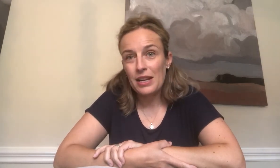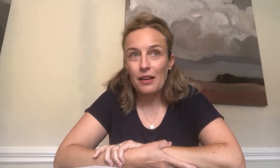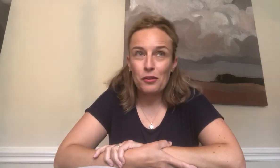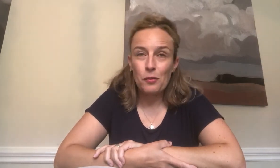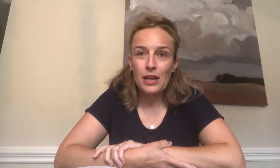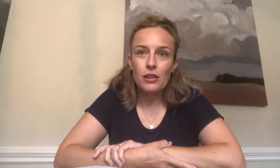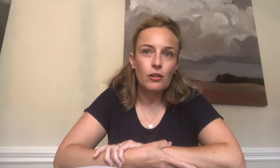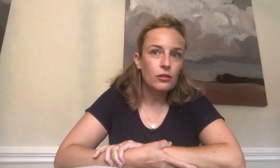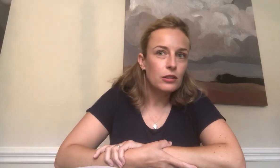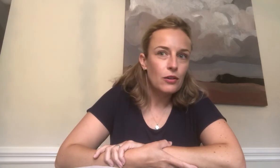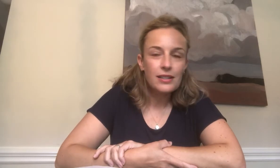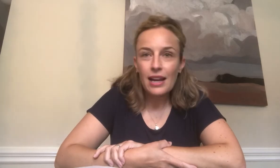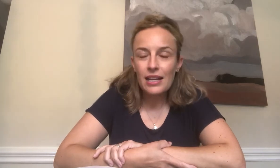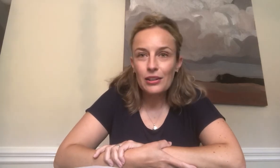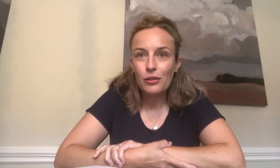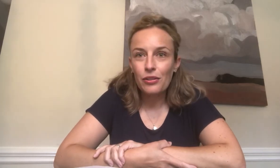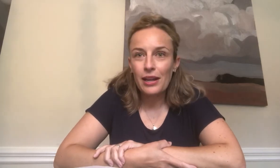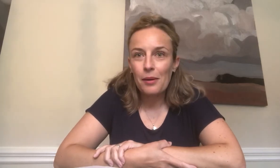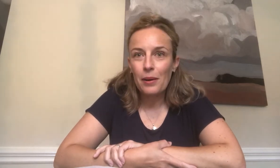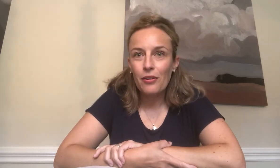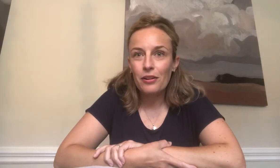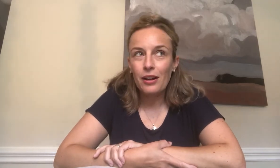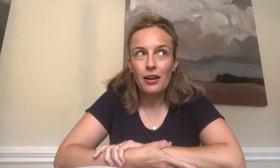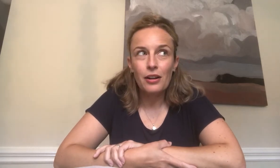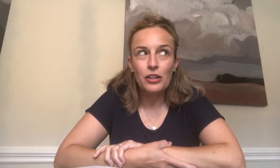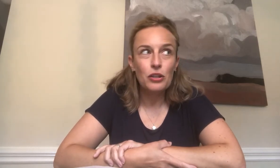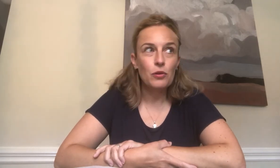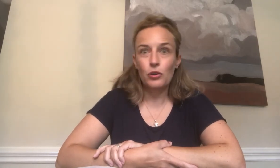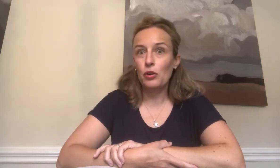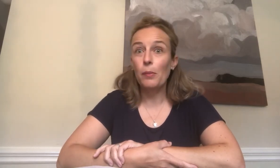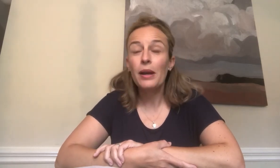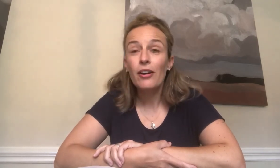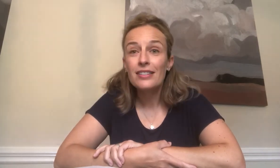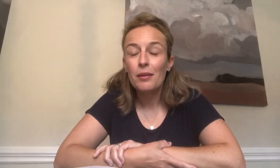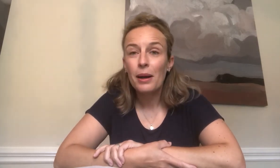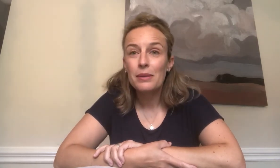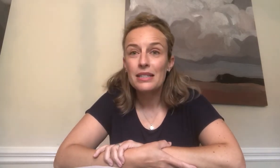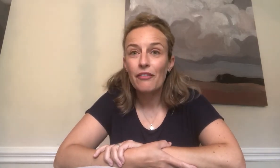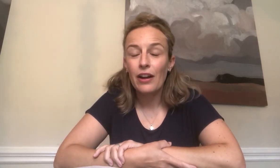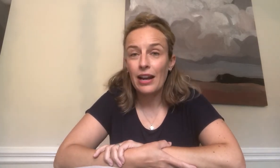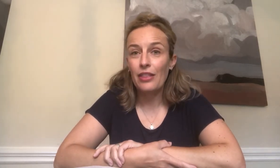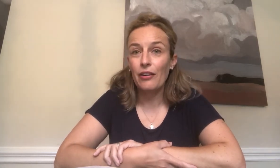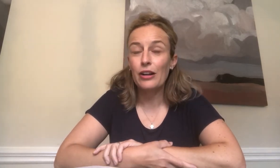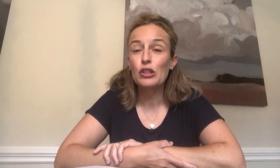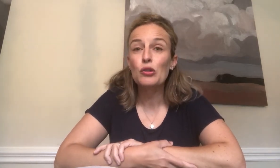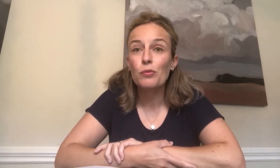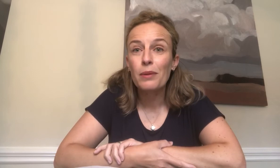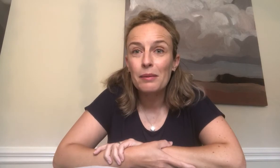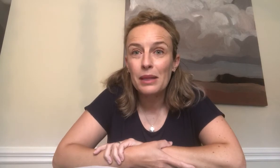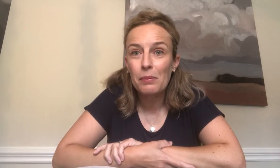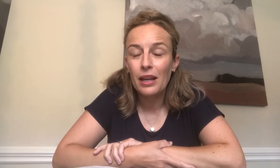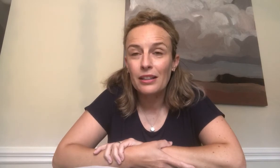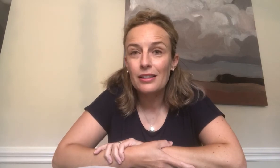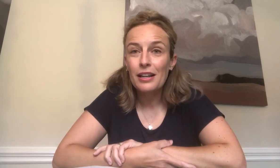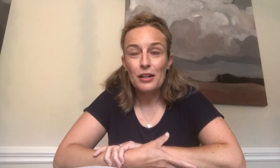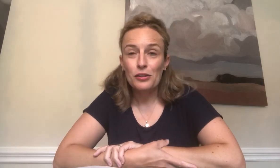after week, they'll notice any little thing about you or your appearance that might be different, and they're extremely blunt. So